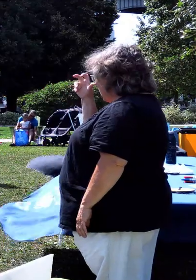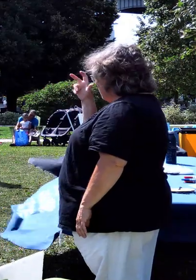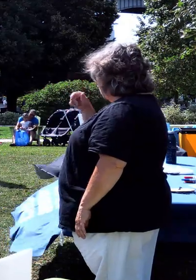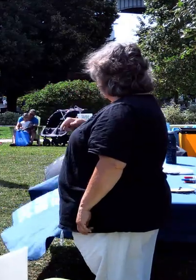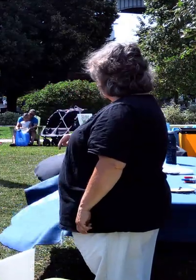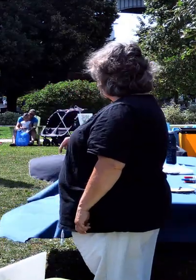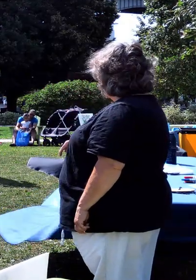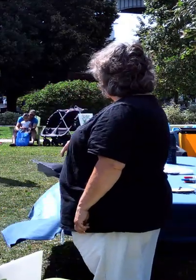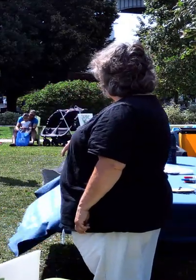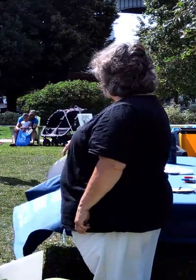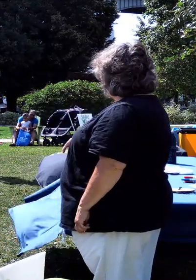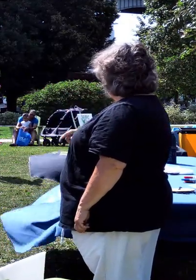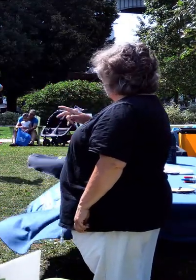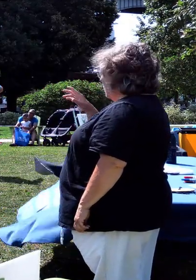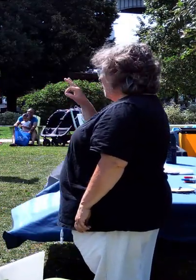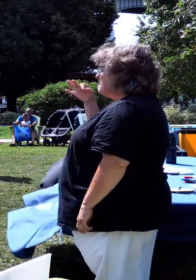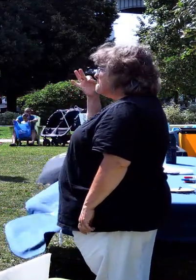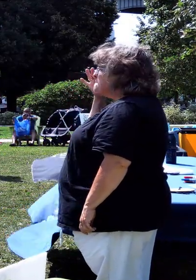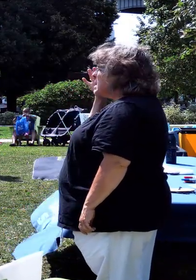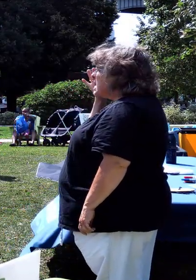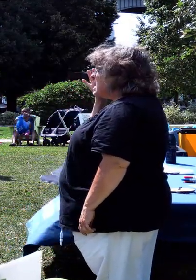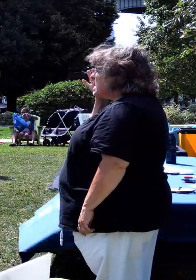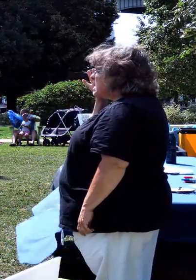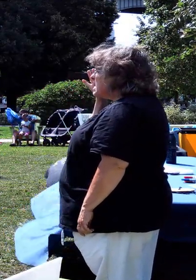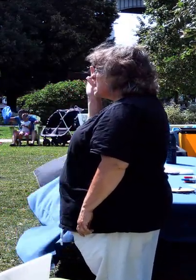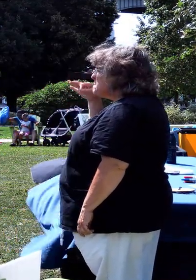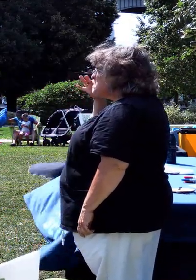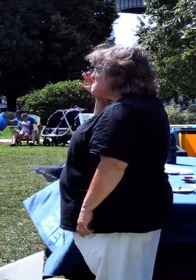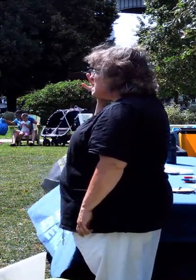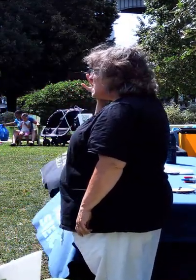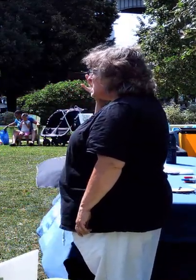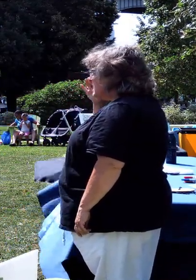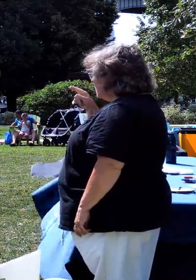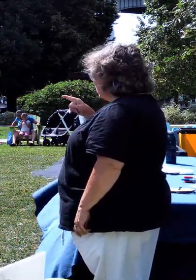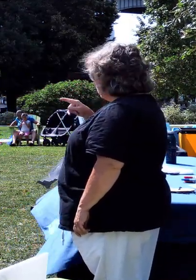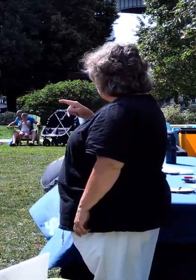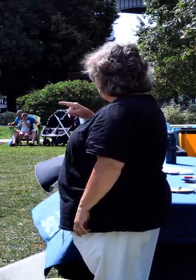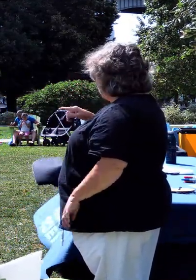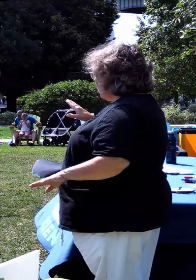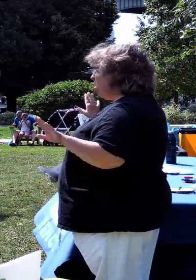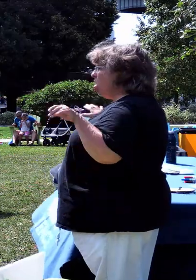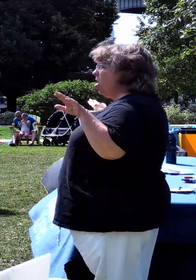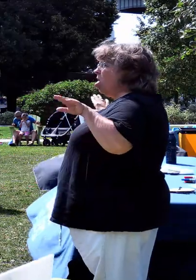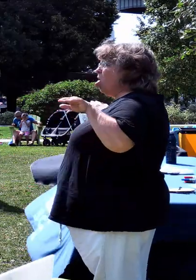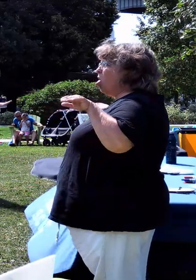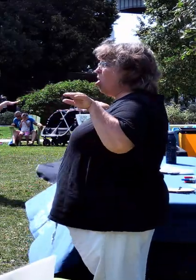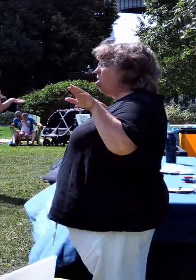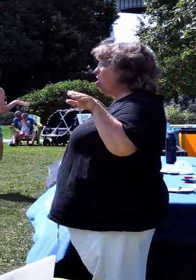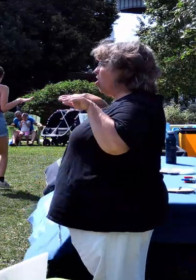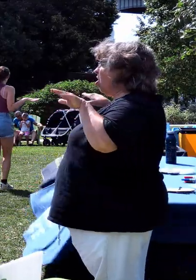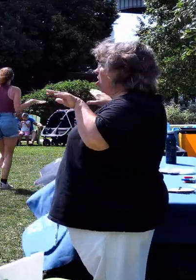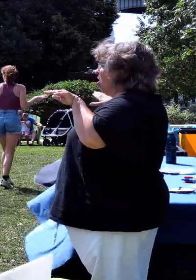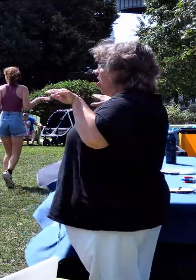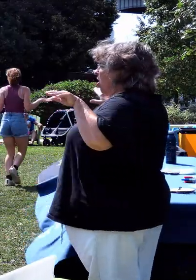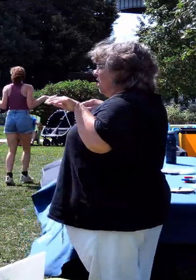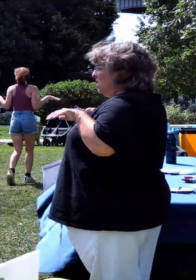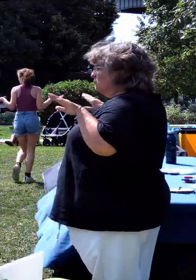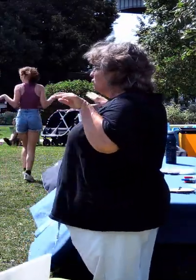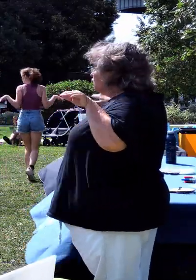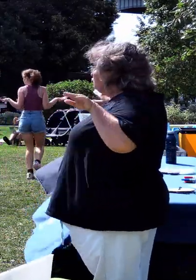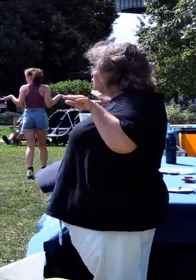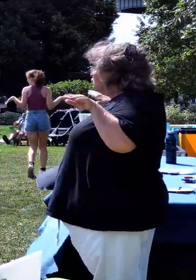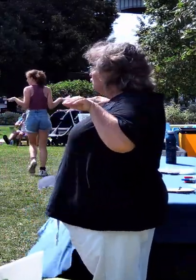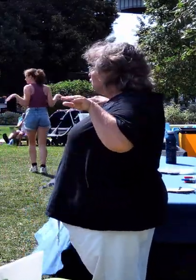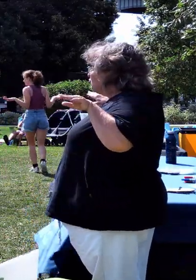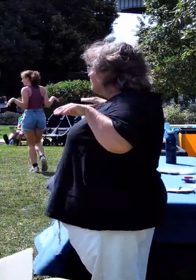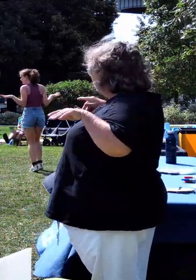suggested we all pretend to be bees. Can we be a bumblebee? I don't know how to be a bee. They have little wings. So